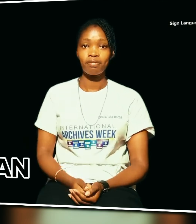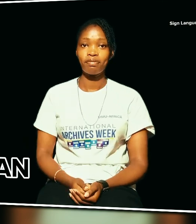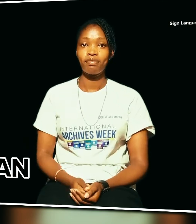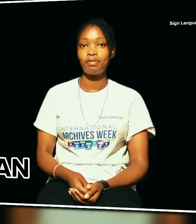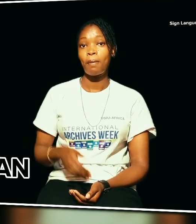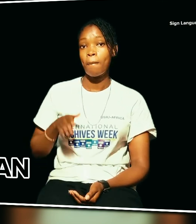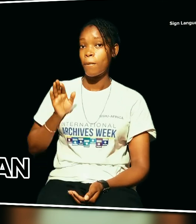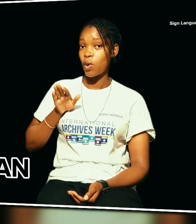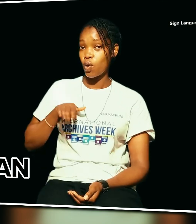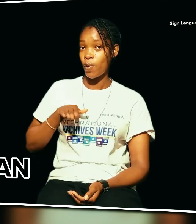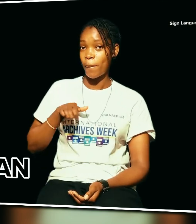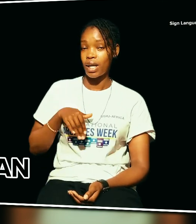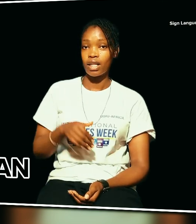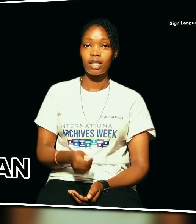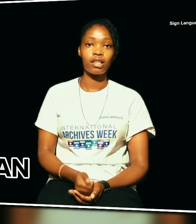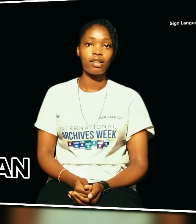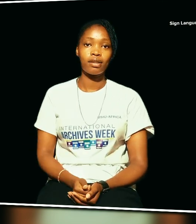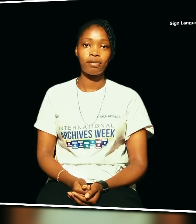woman,